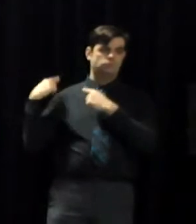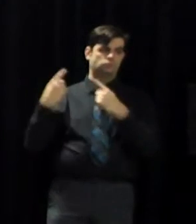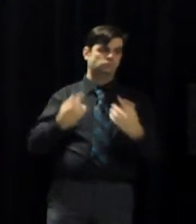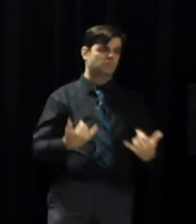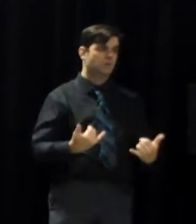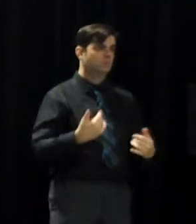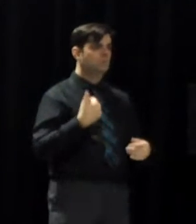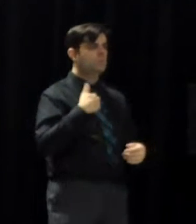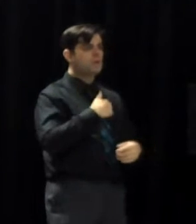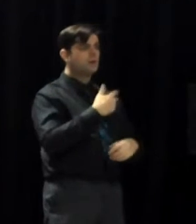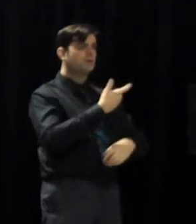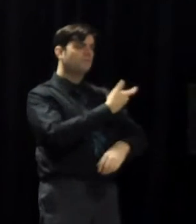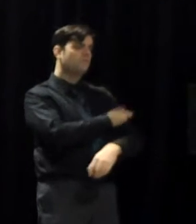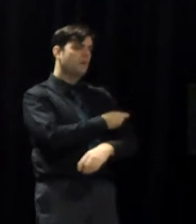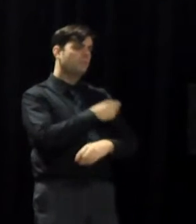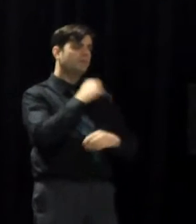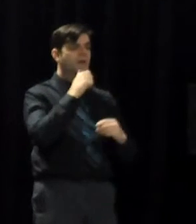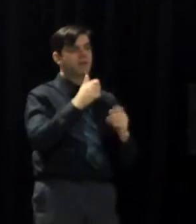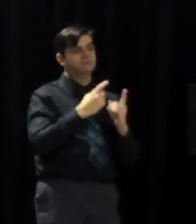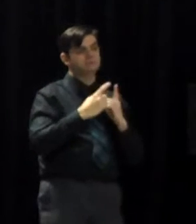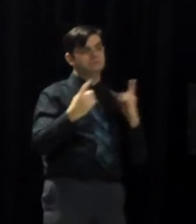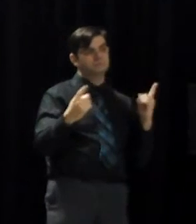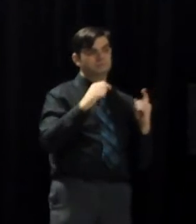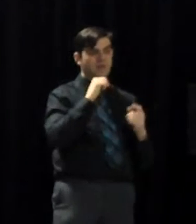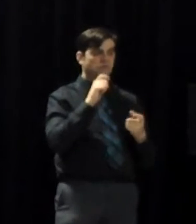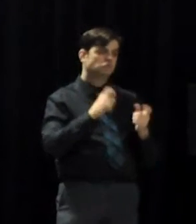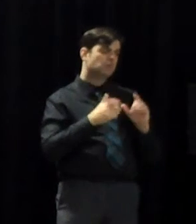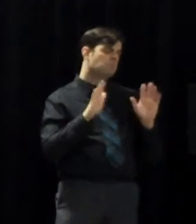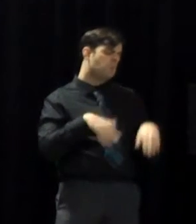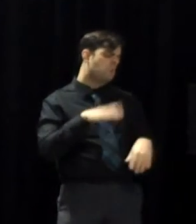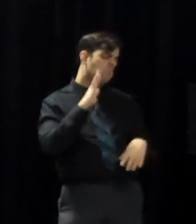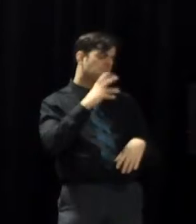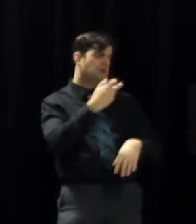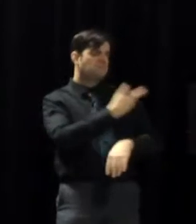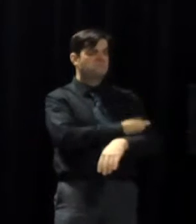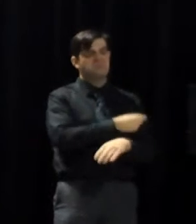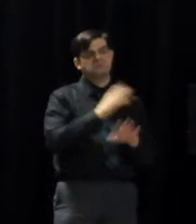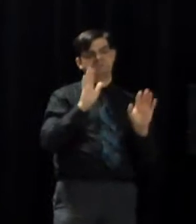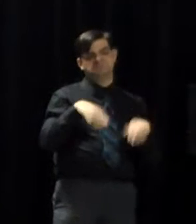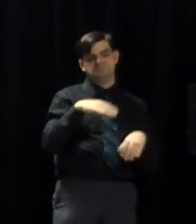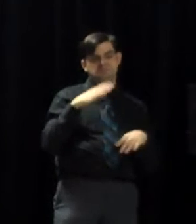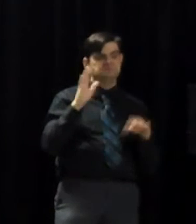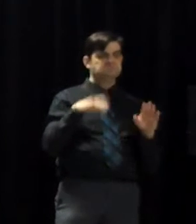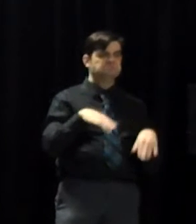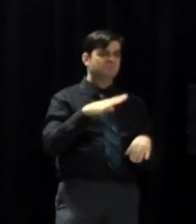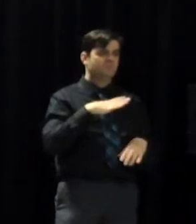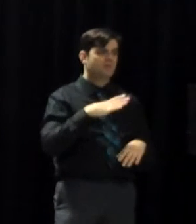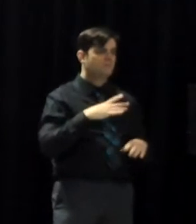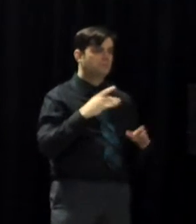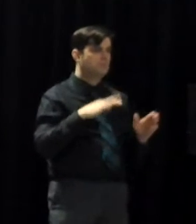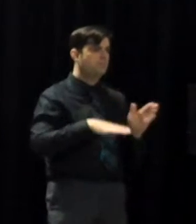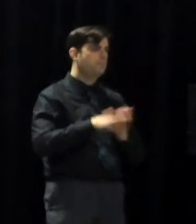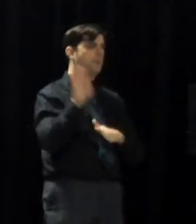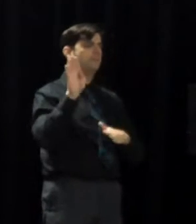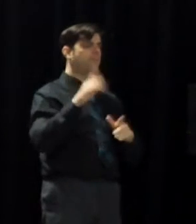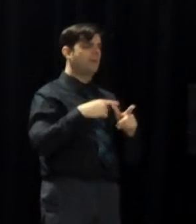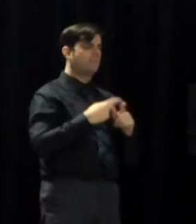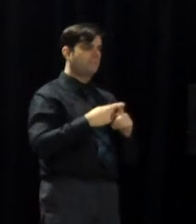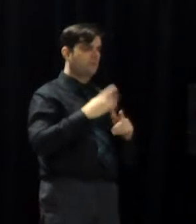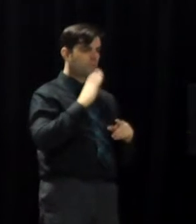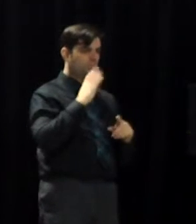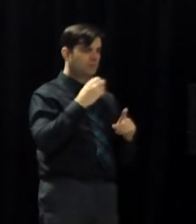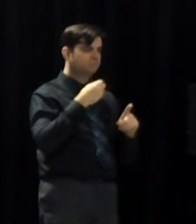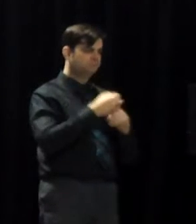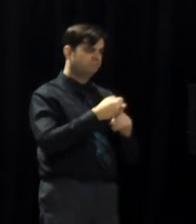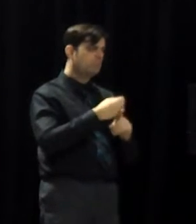anything, because these numbers will skyrocket in weeks, and then all of a sudden you're going to be in a red zone, right? But